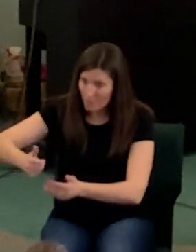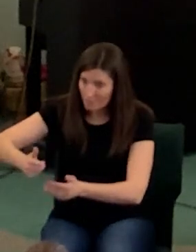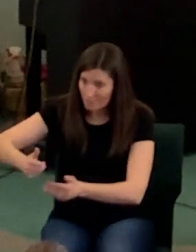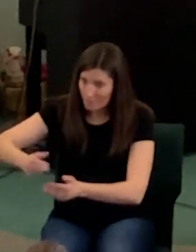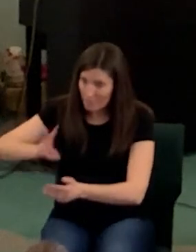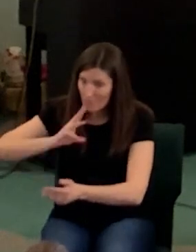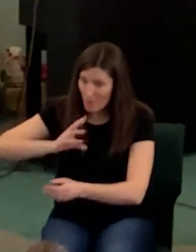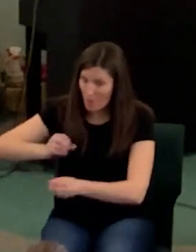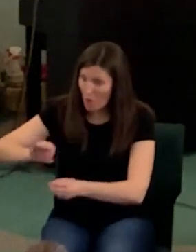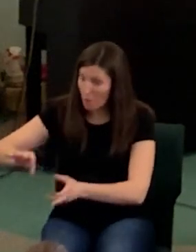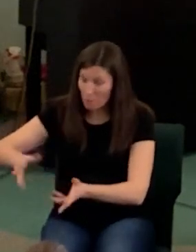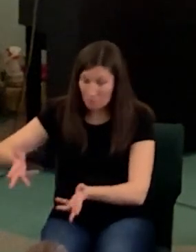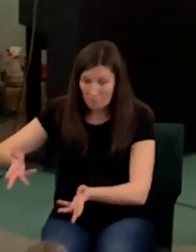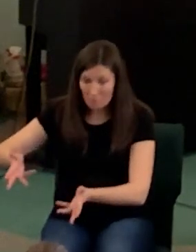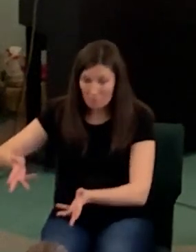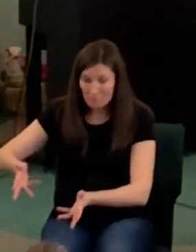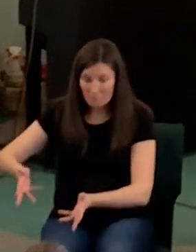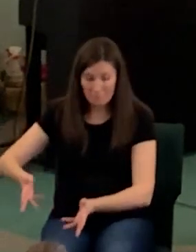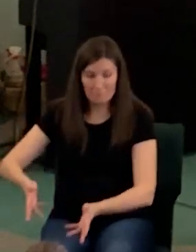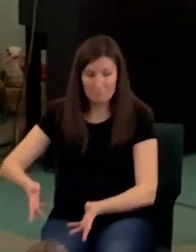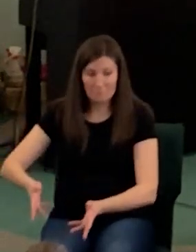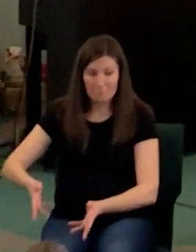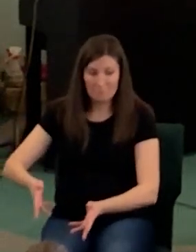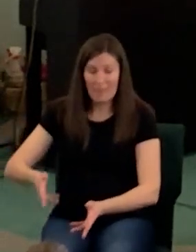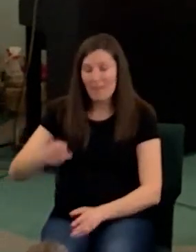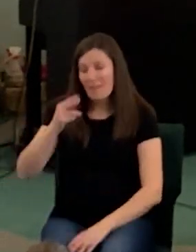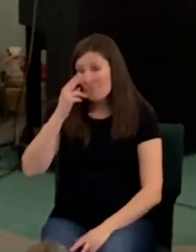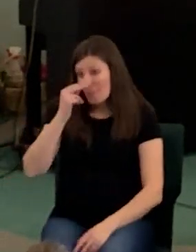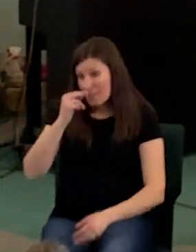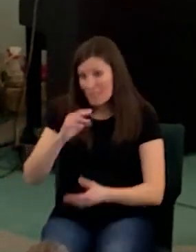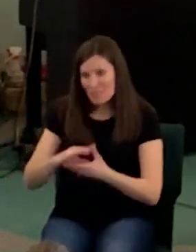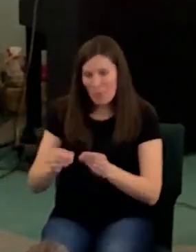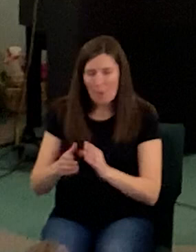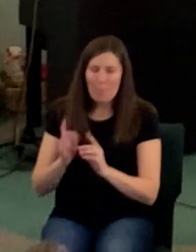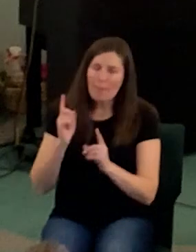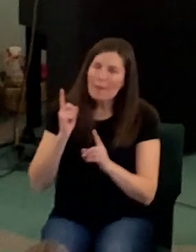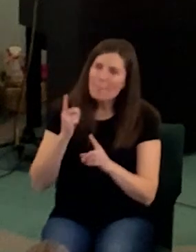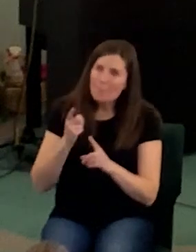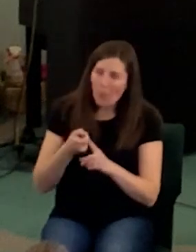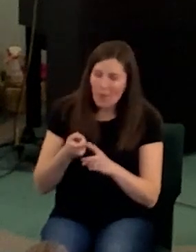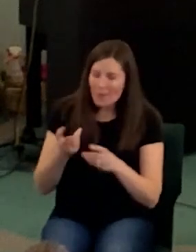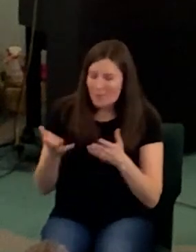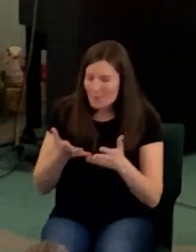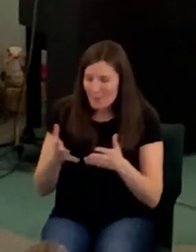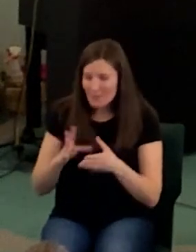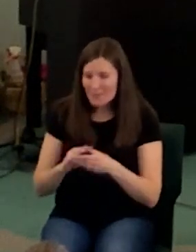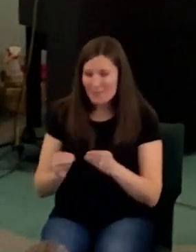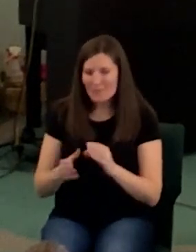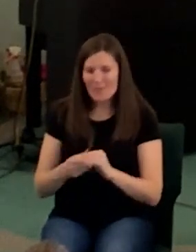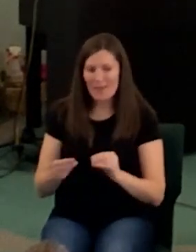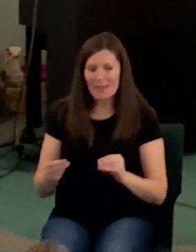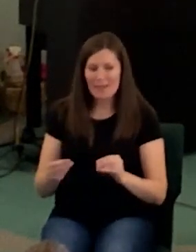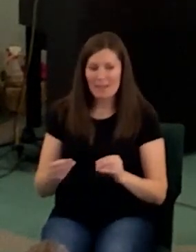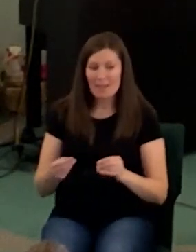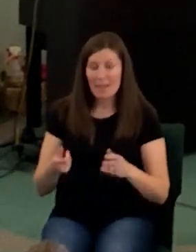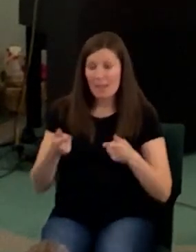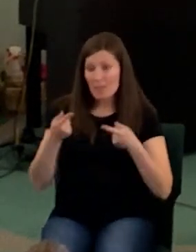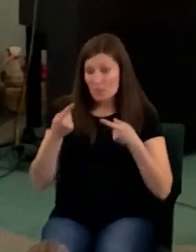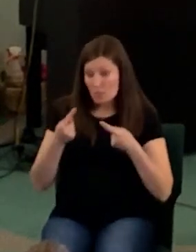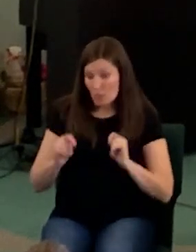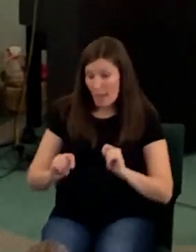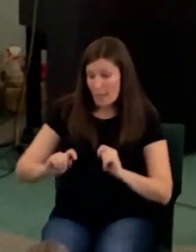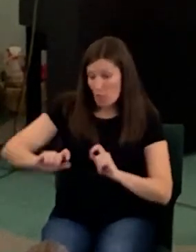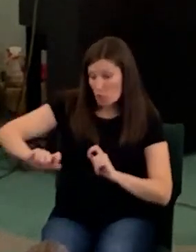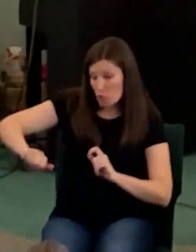water off. Now, funny story, but there is a purpose to the story. Trying to turn